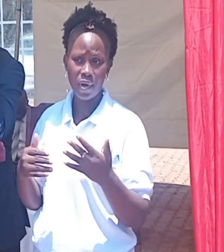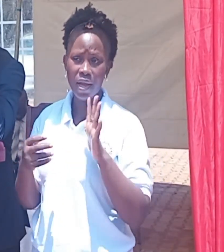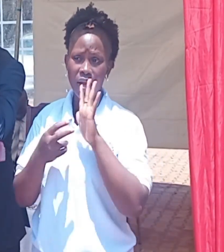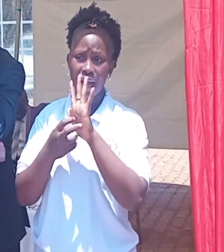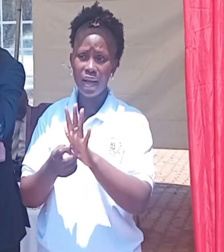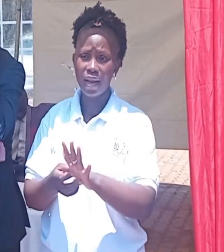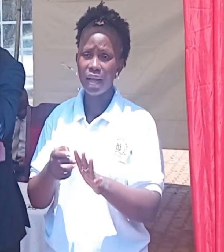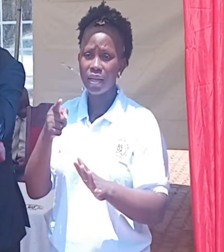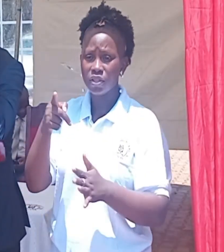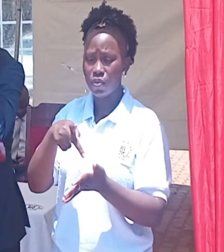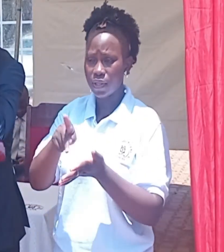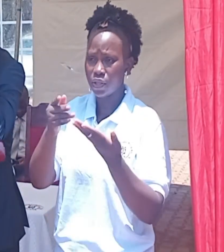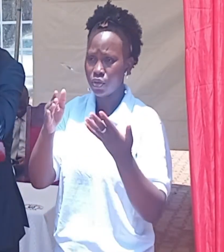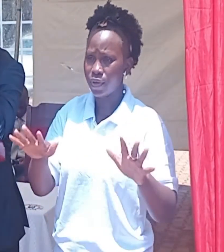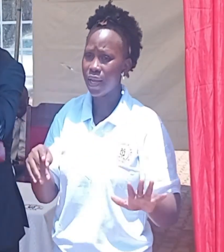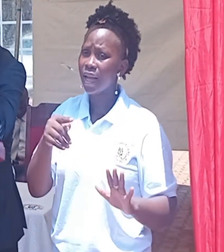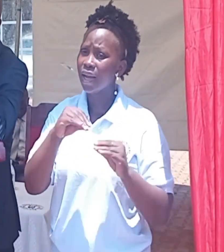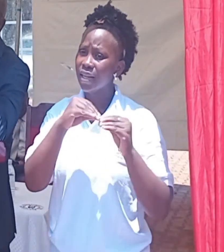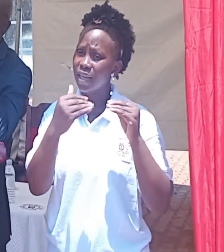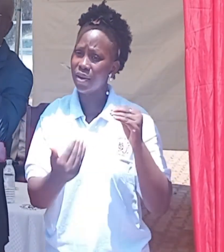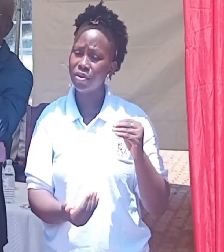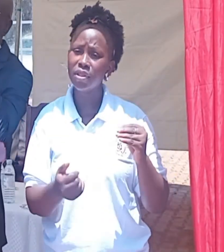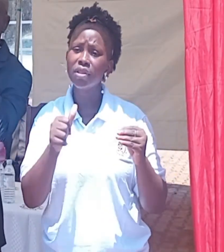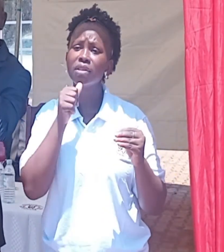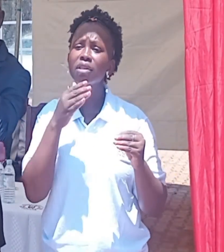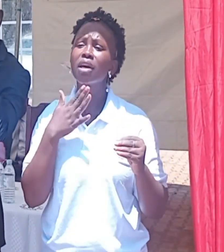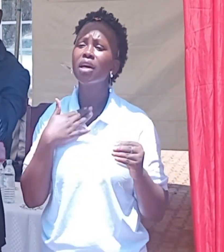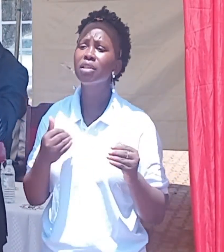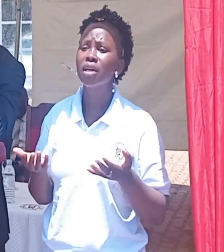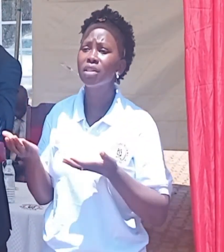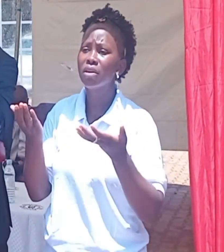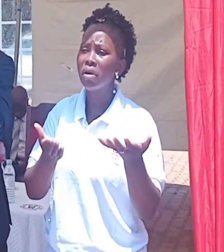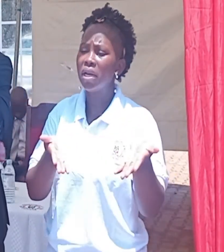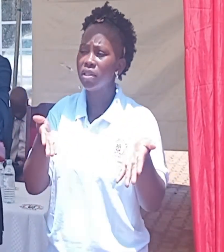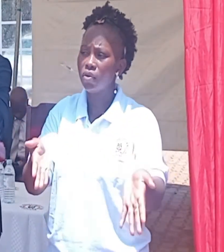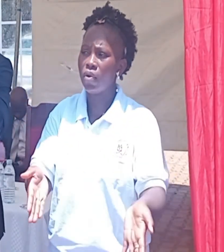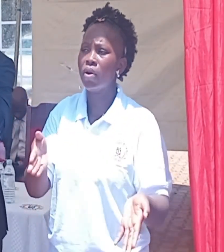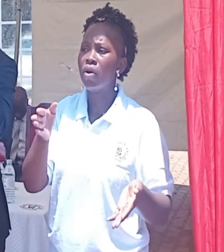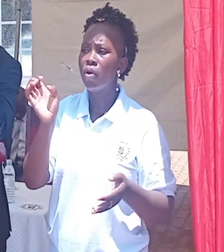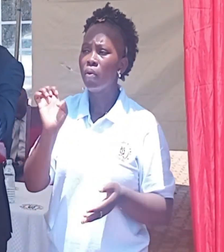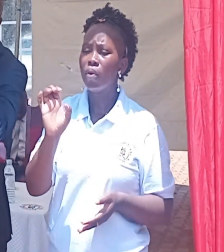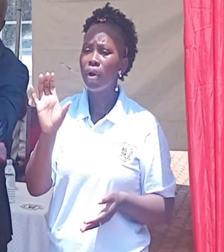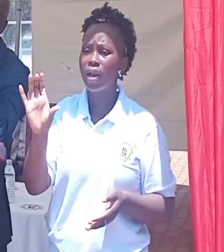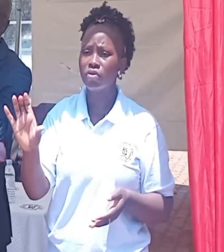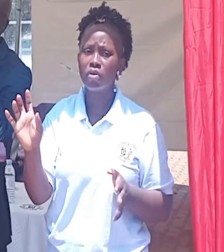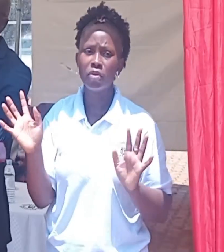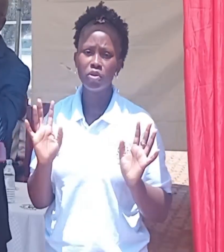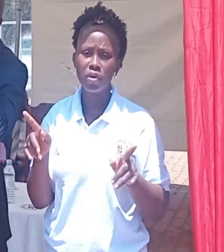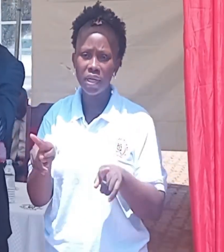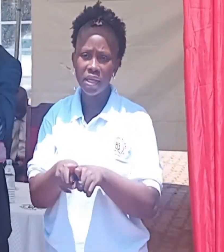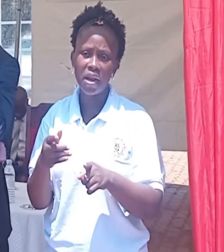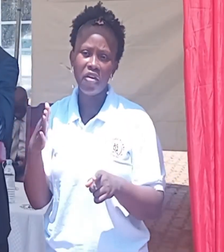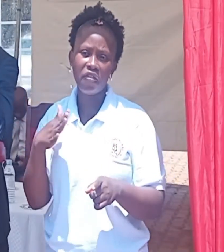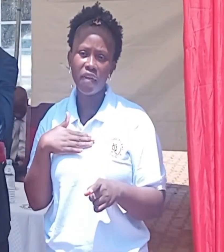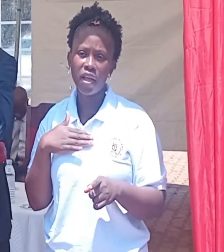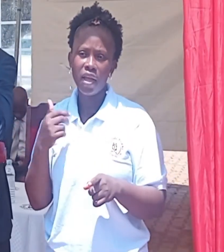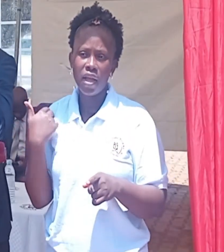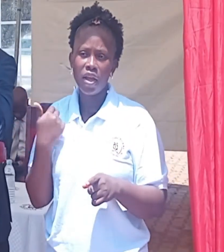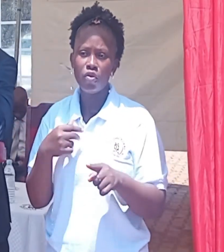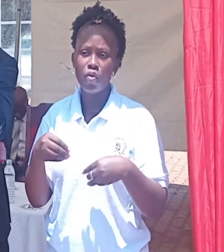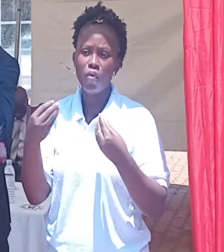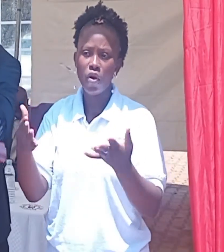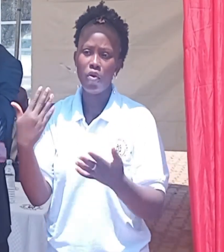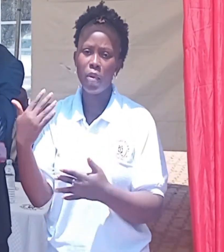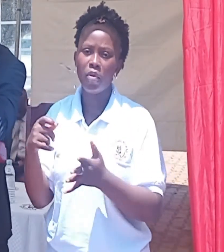nti osasudde. Kati kapapula ako tukikwetaagisa ate okaleeta wano ku commission ate naffe tuguwa olupapula olulaga nti